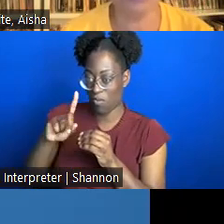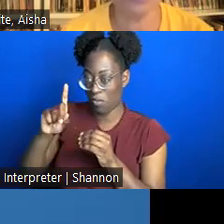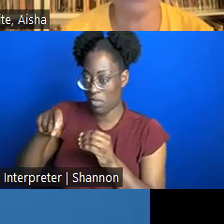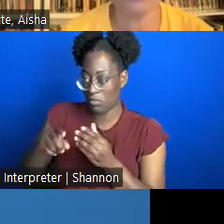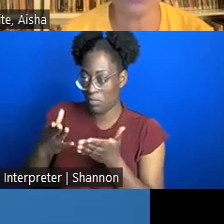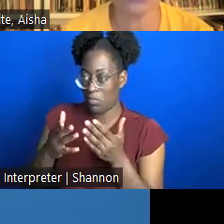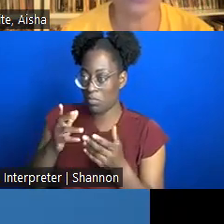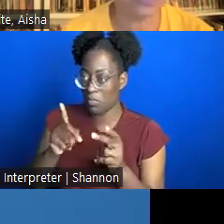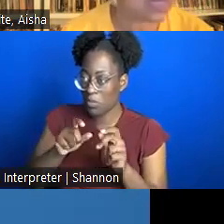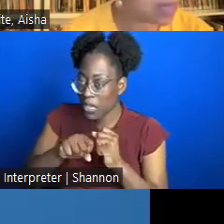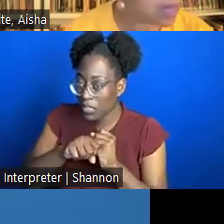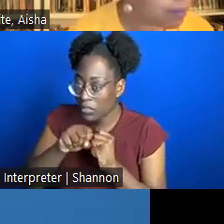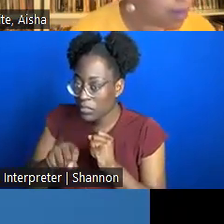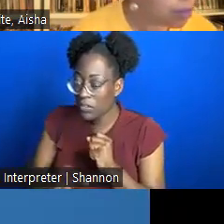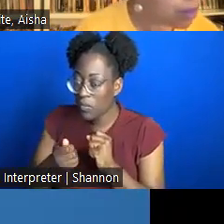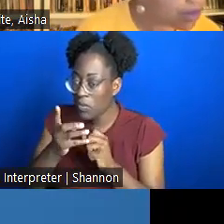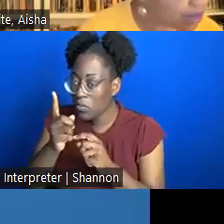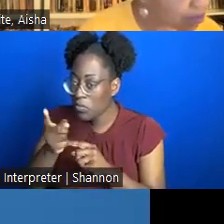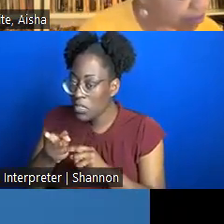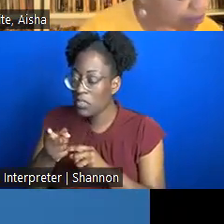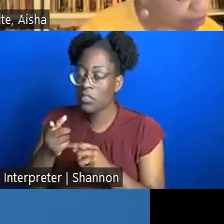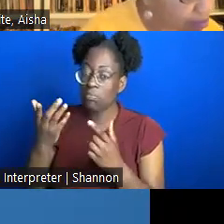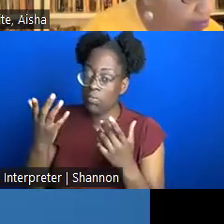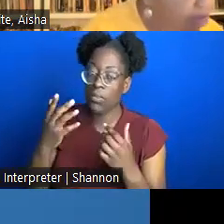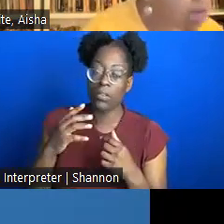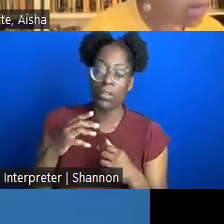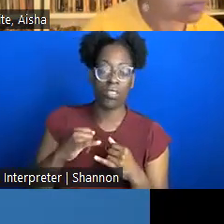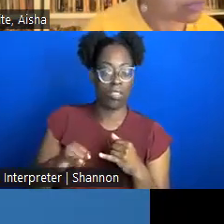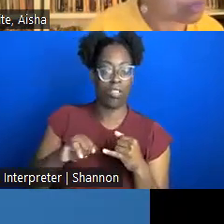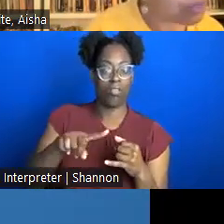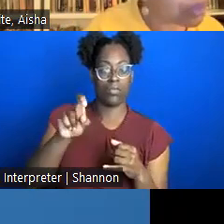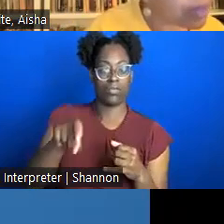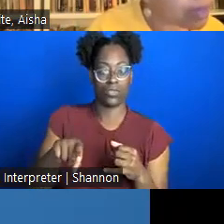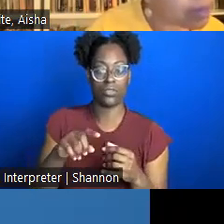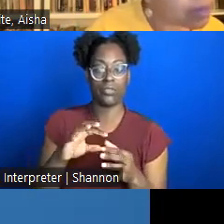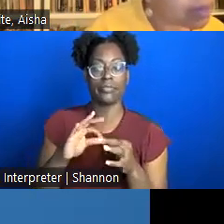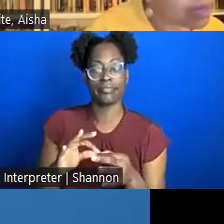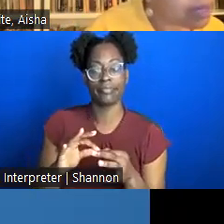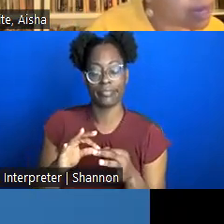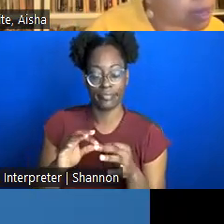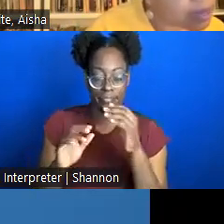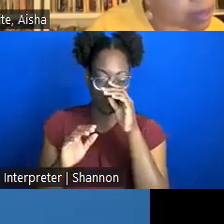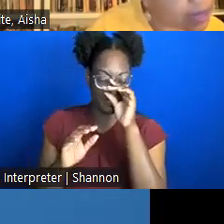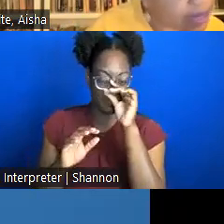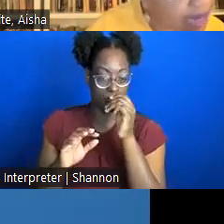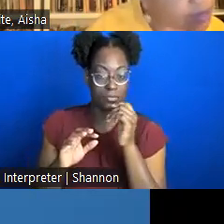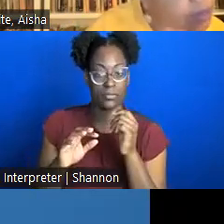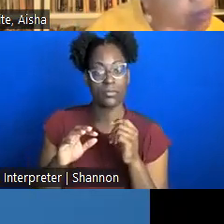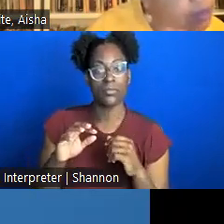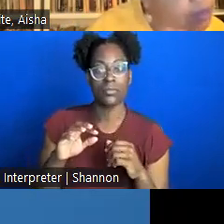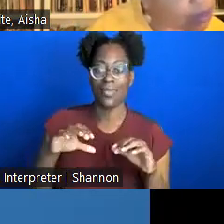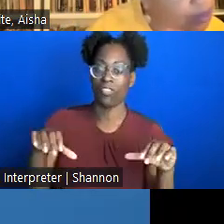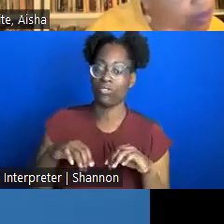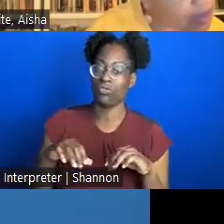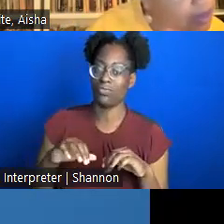a couple minutes or so, the final question has to do with taking